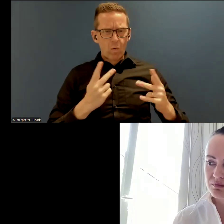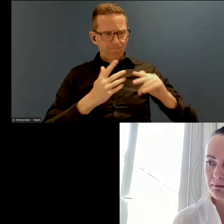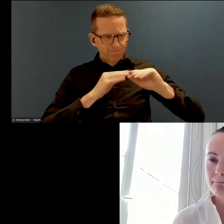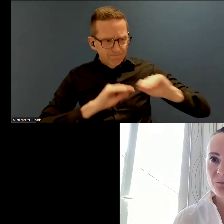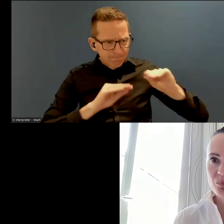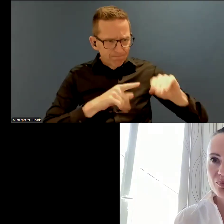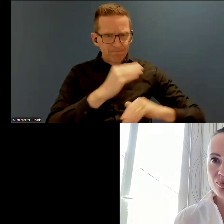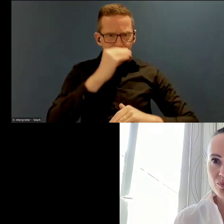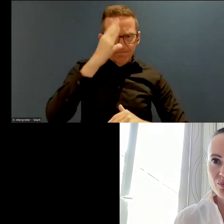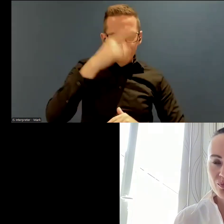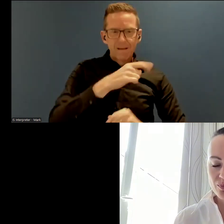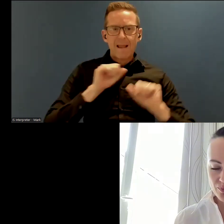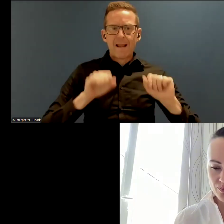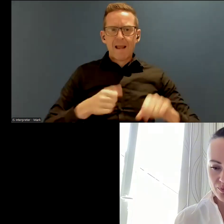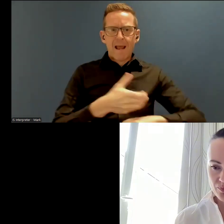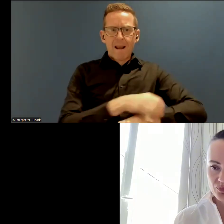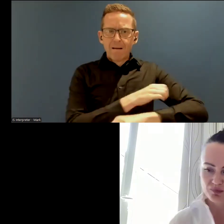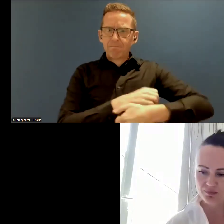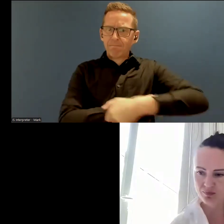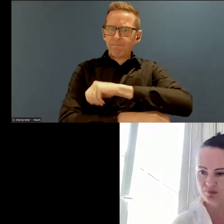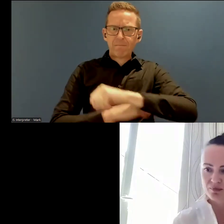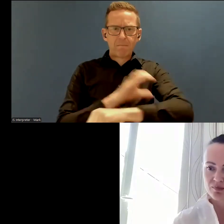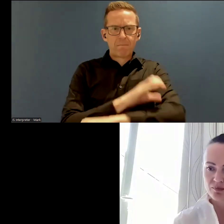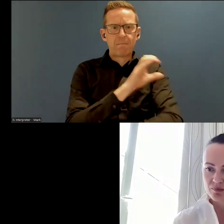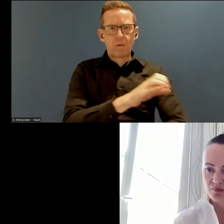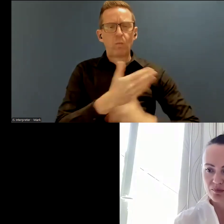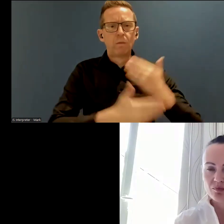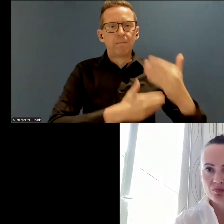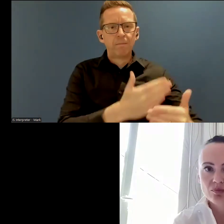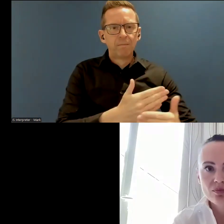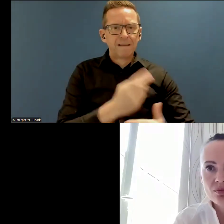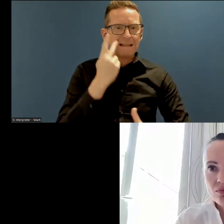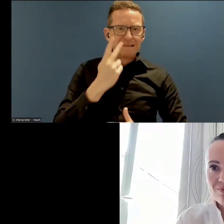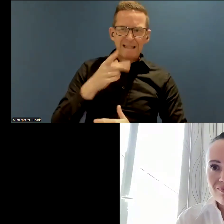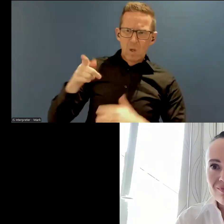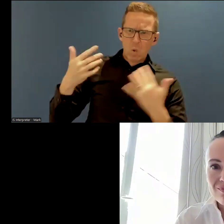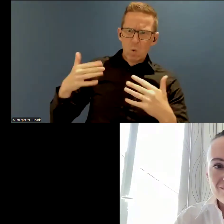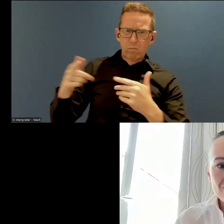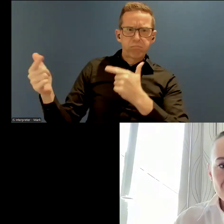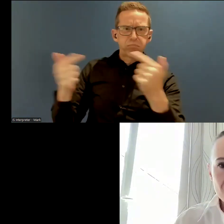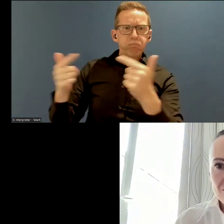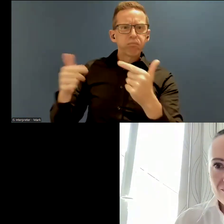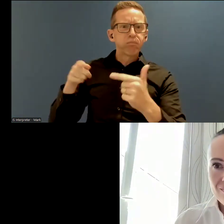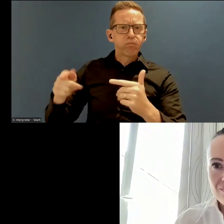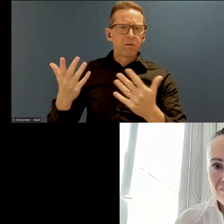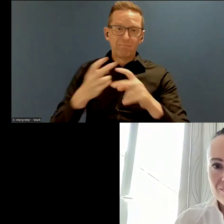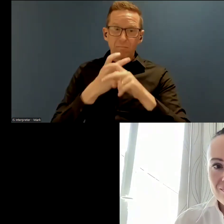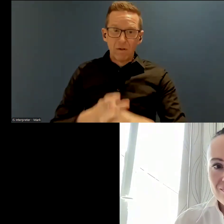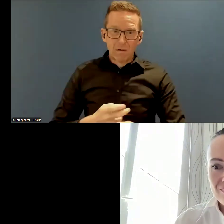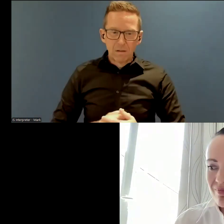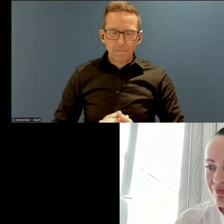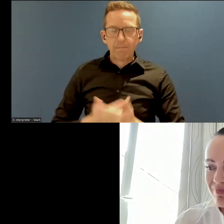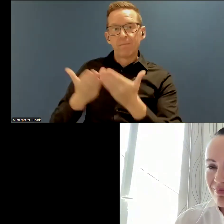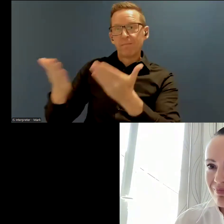of full-scale invasion, which are currently being seen in the country. Halina, the floor is yours. Thank you very much